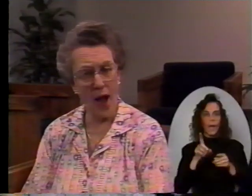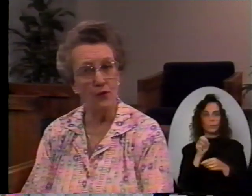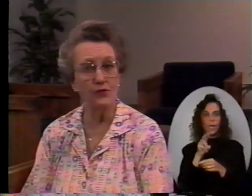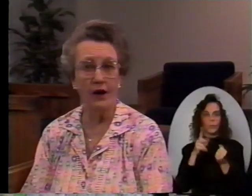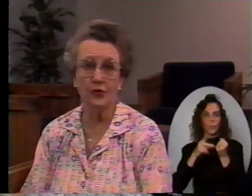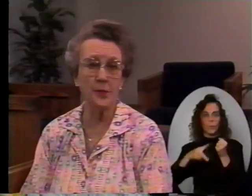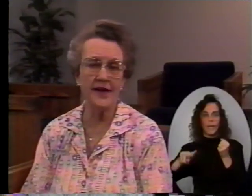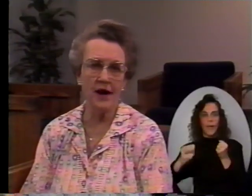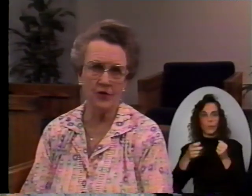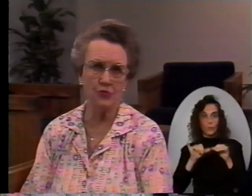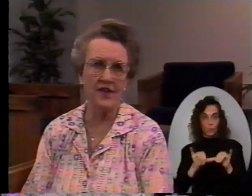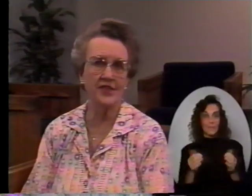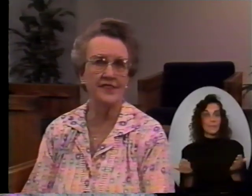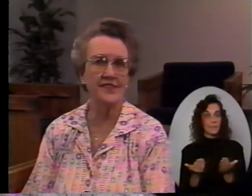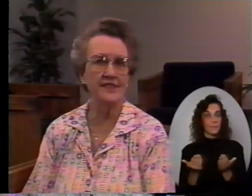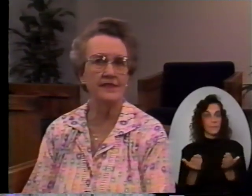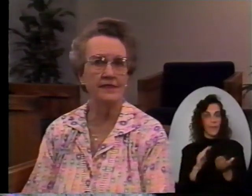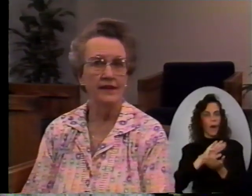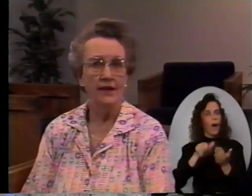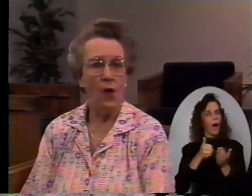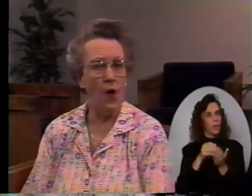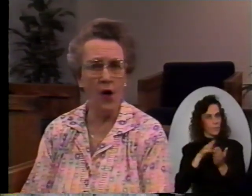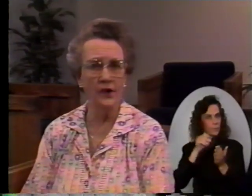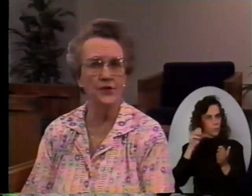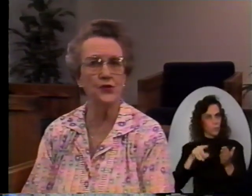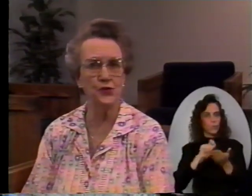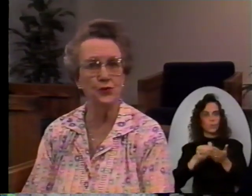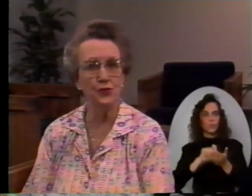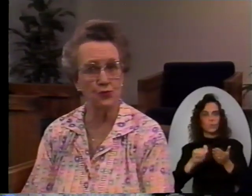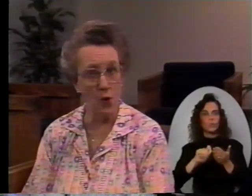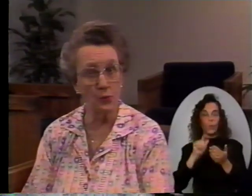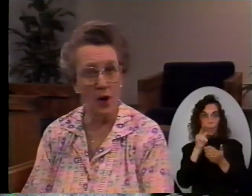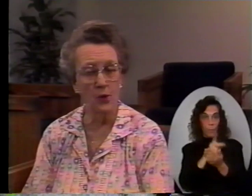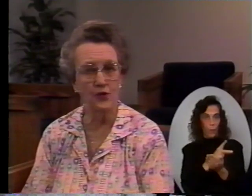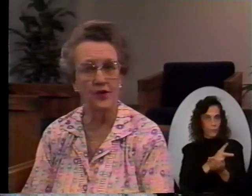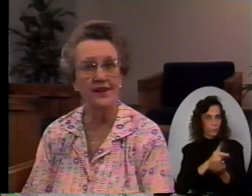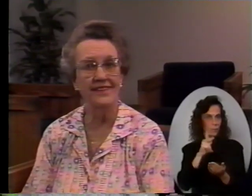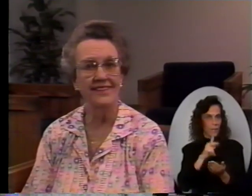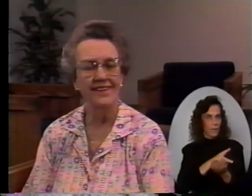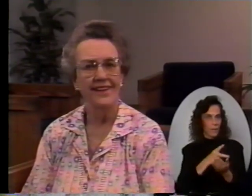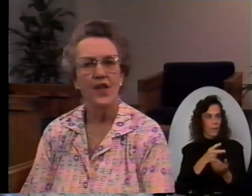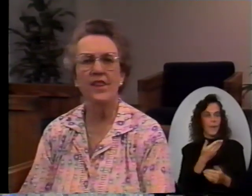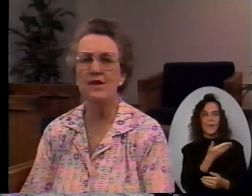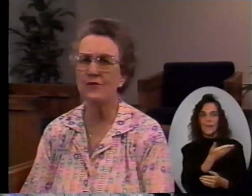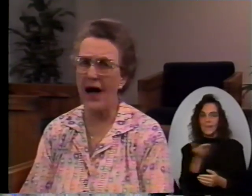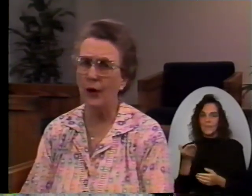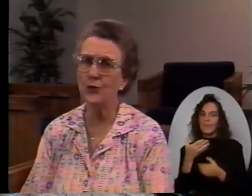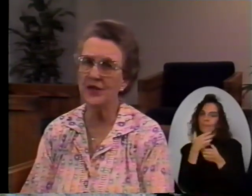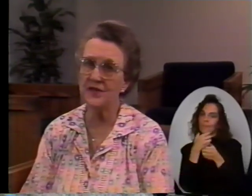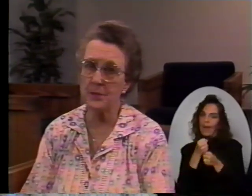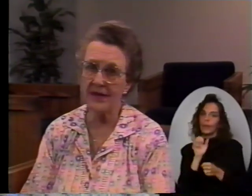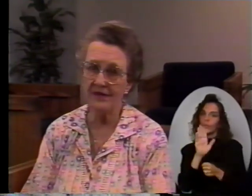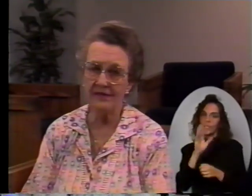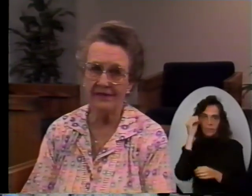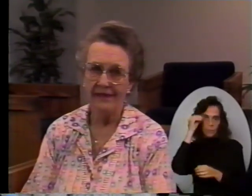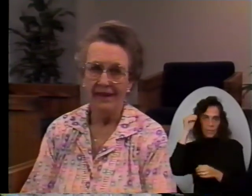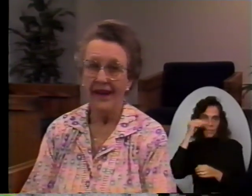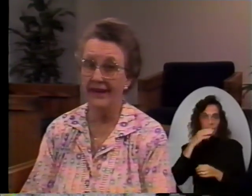Throughout Dr. Panara's residency, all of the students wrote poetry. They valued his opinion and